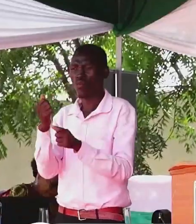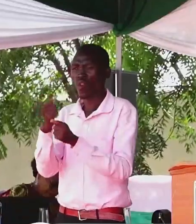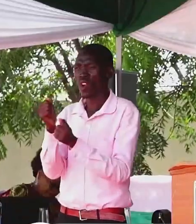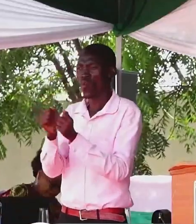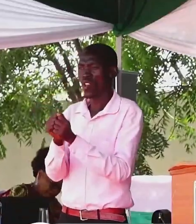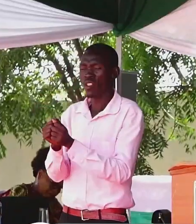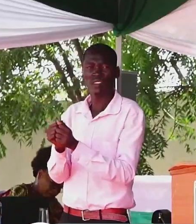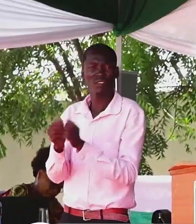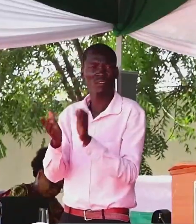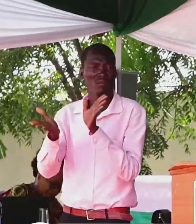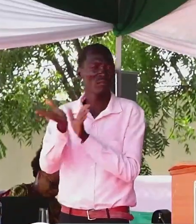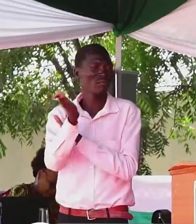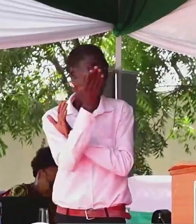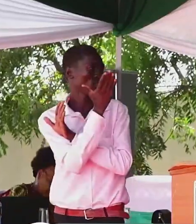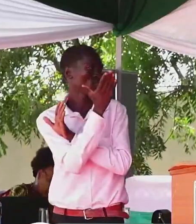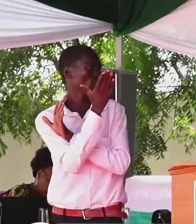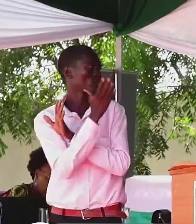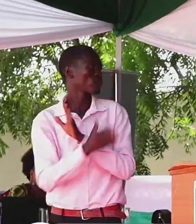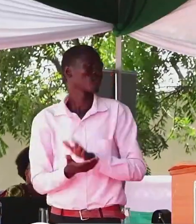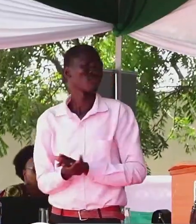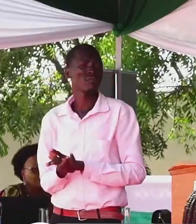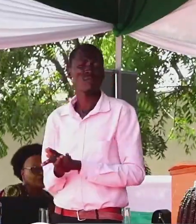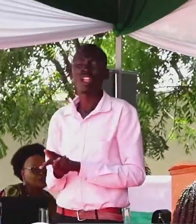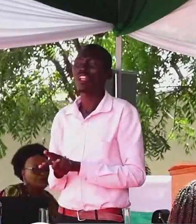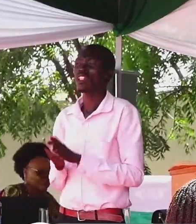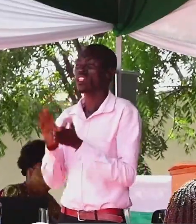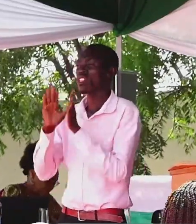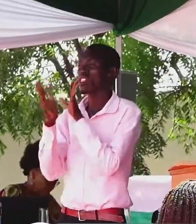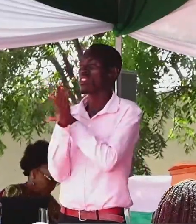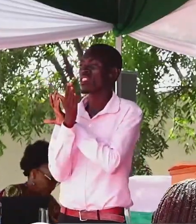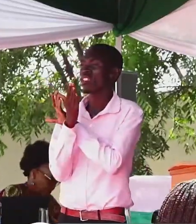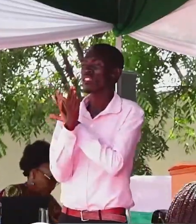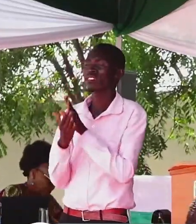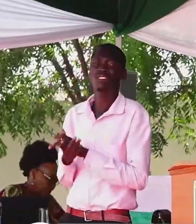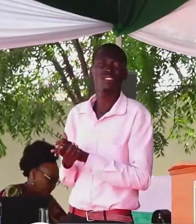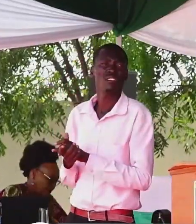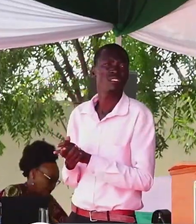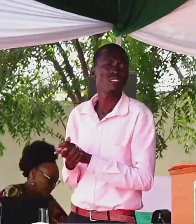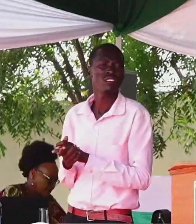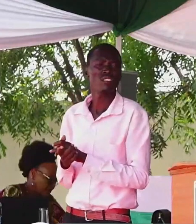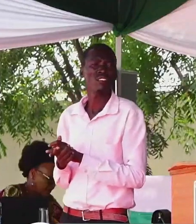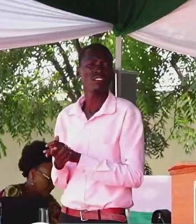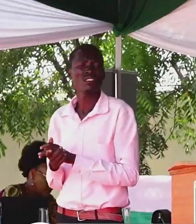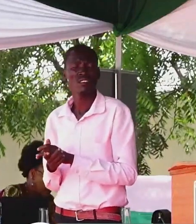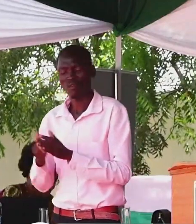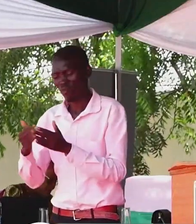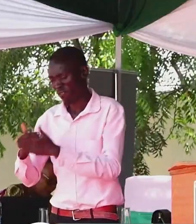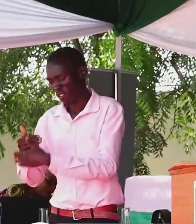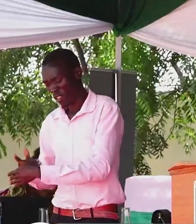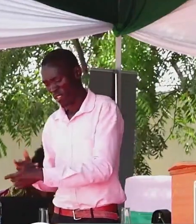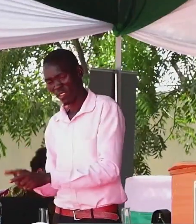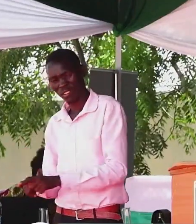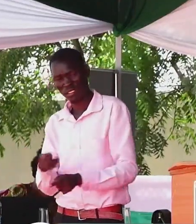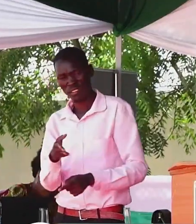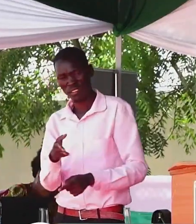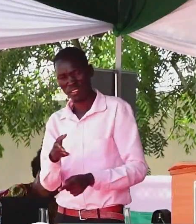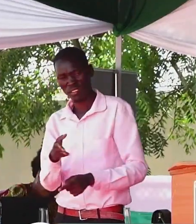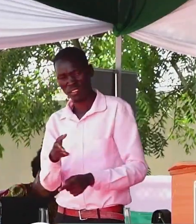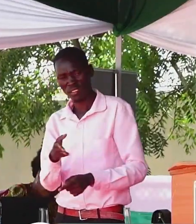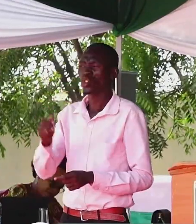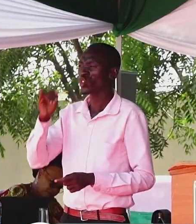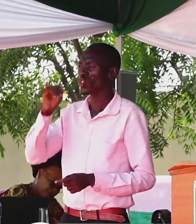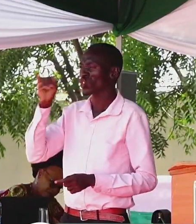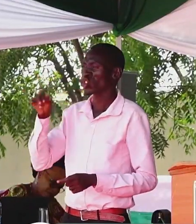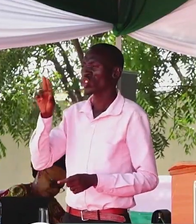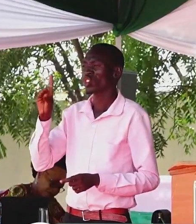can face Your Excellency, His Excellency. Yeah, from next to me, this is Judith.